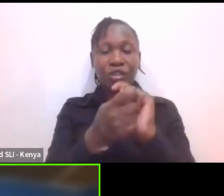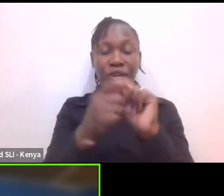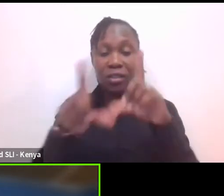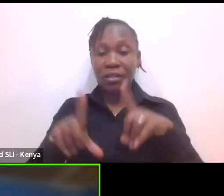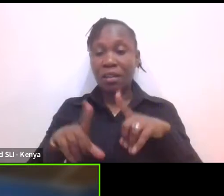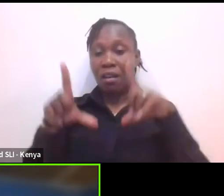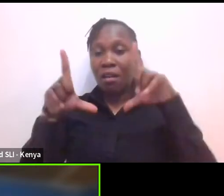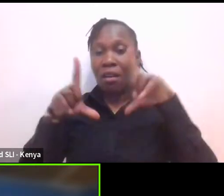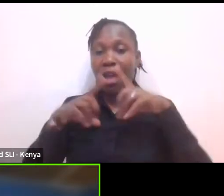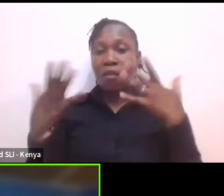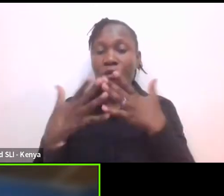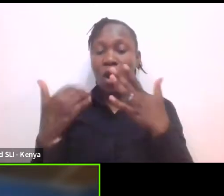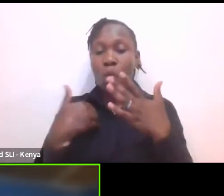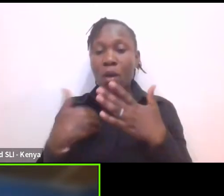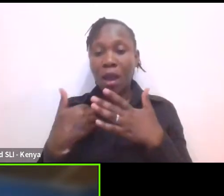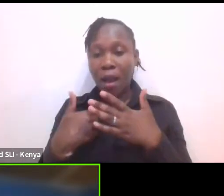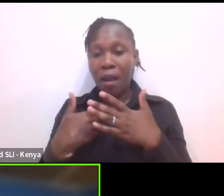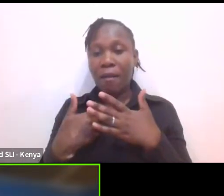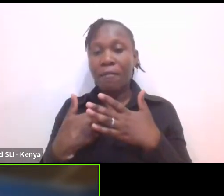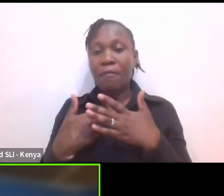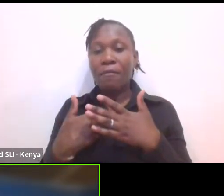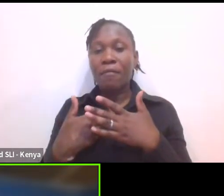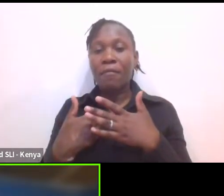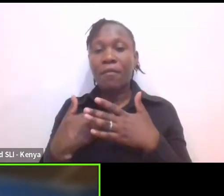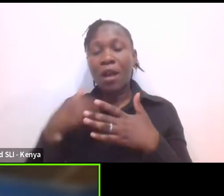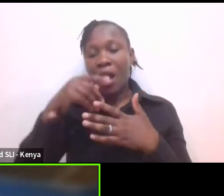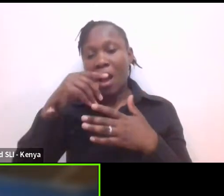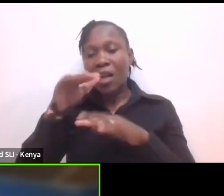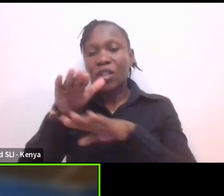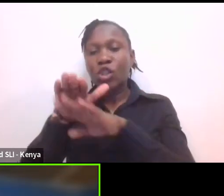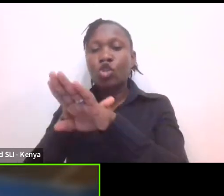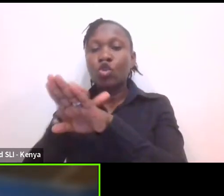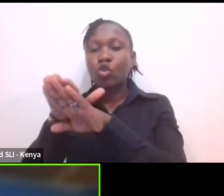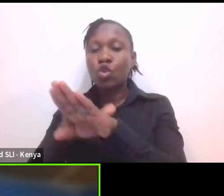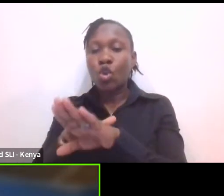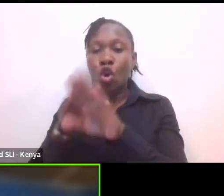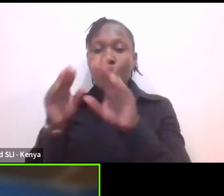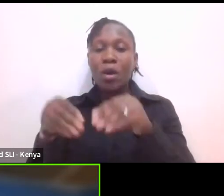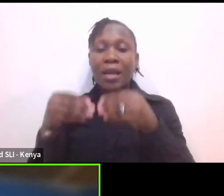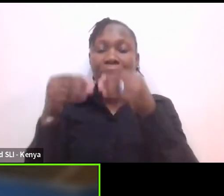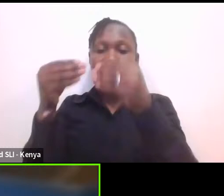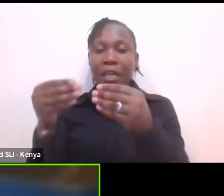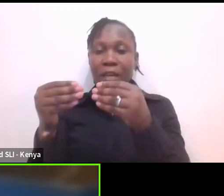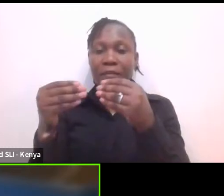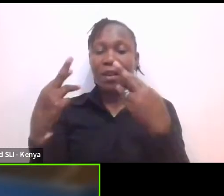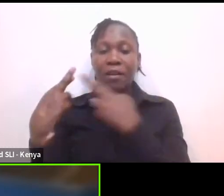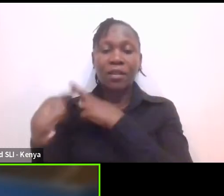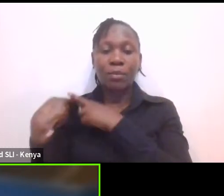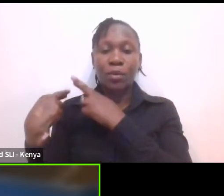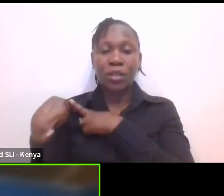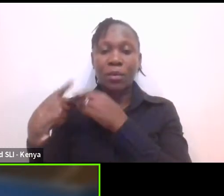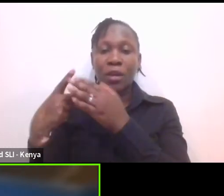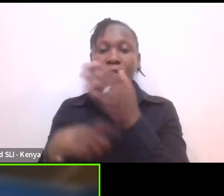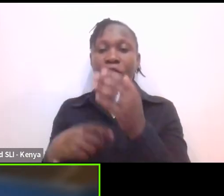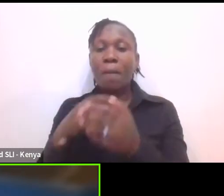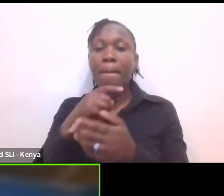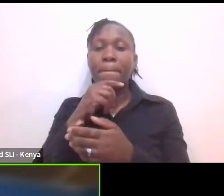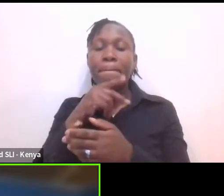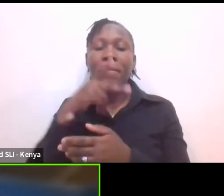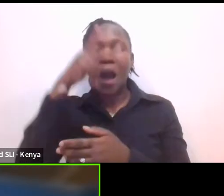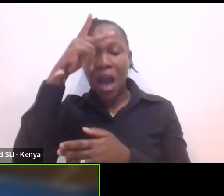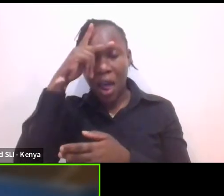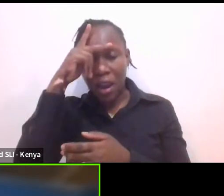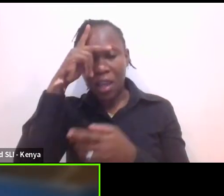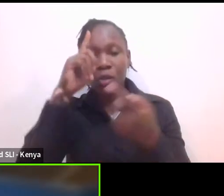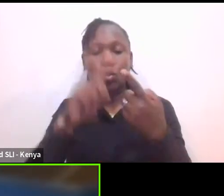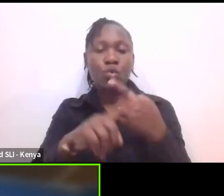have a gradual release of responsibility from on your parent or your teacher to you're now in the world, and you know, how are you going to find